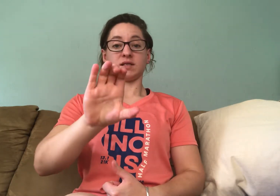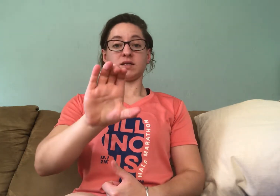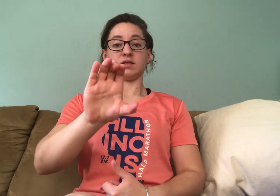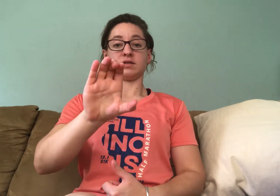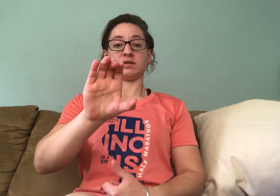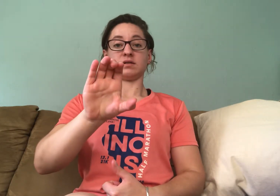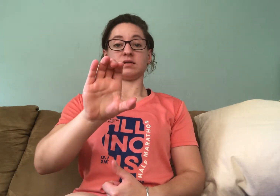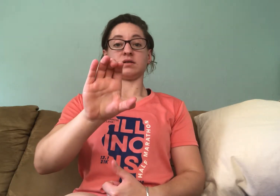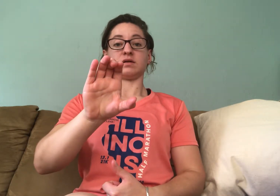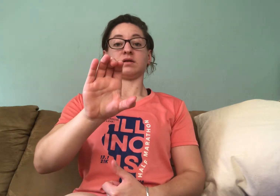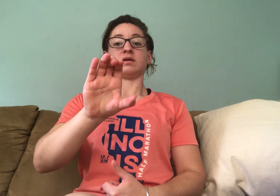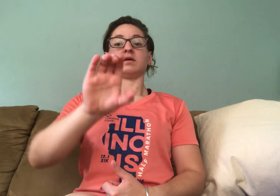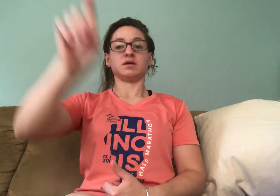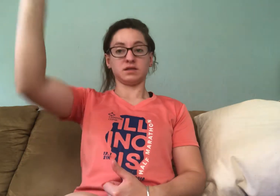Wisconsin. It's there,